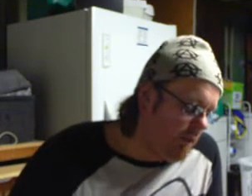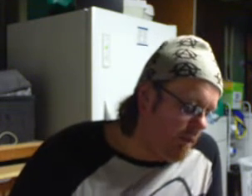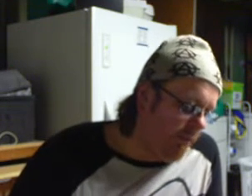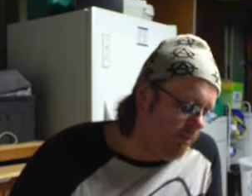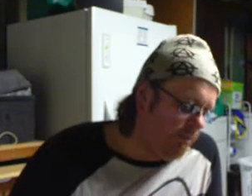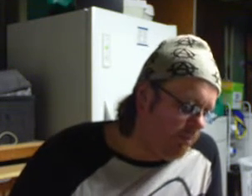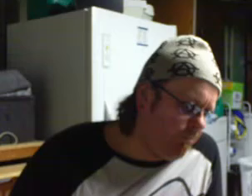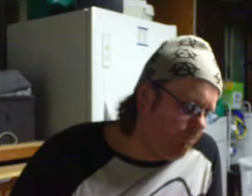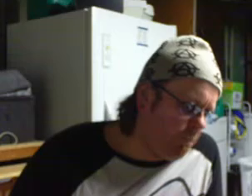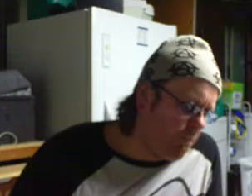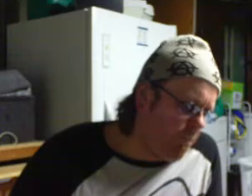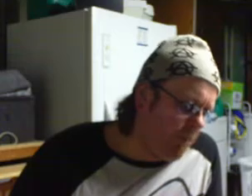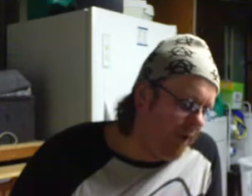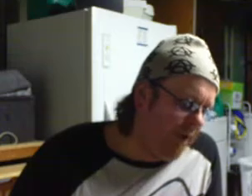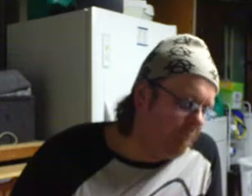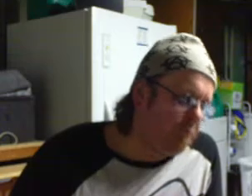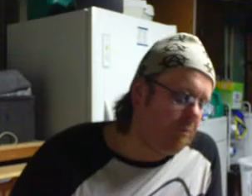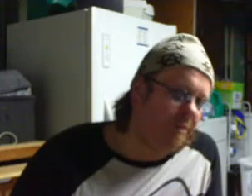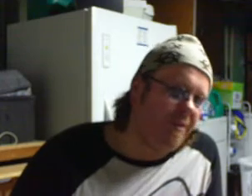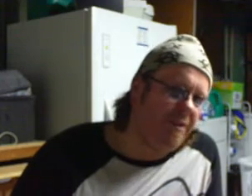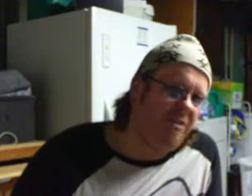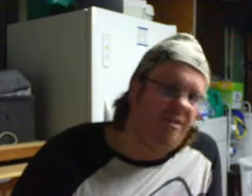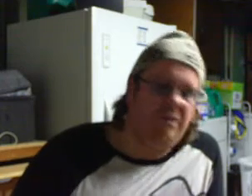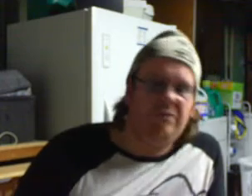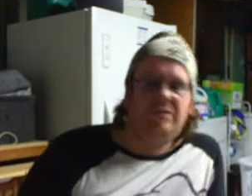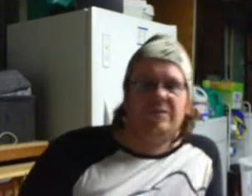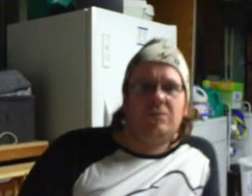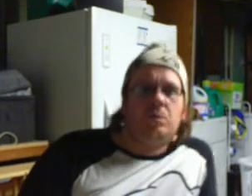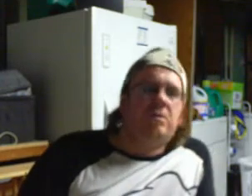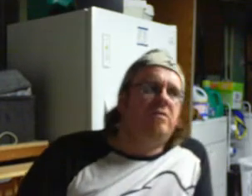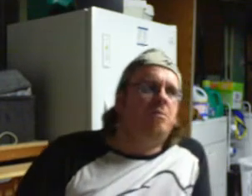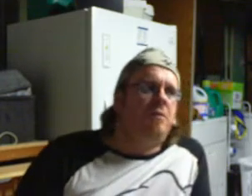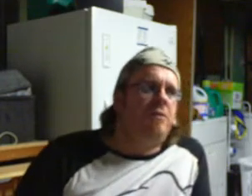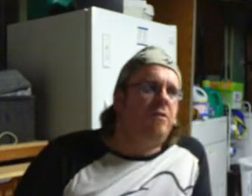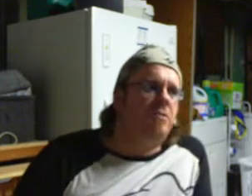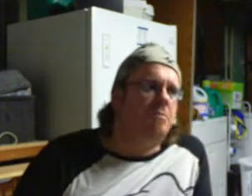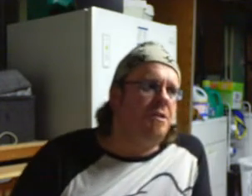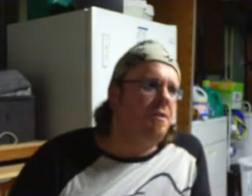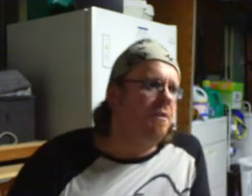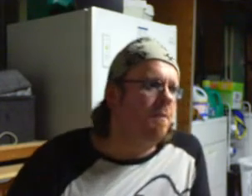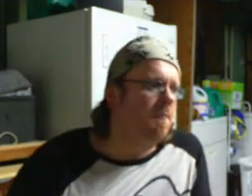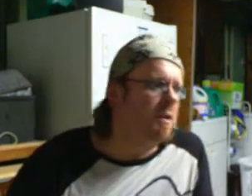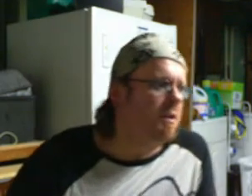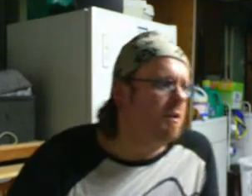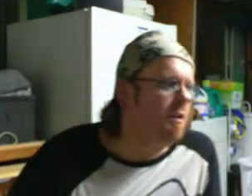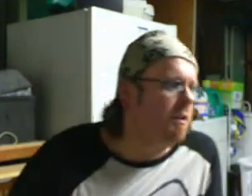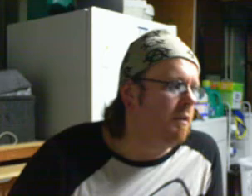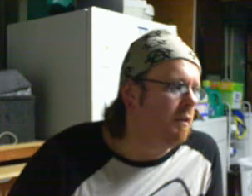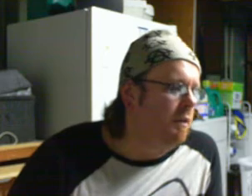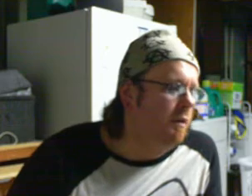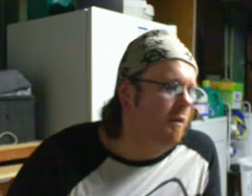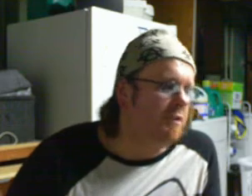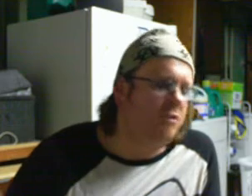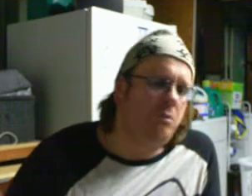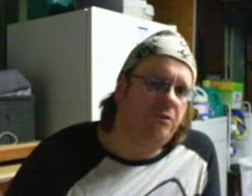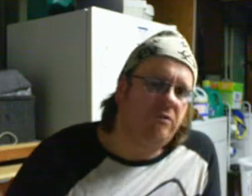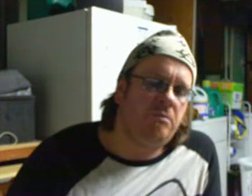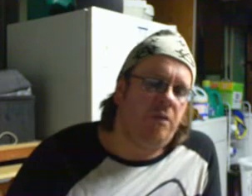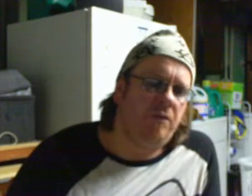And what we have to realize is that the wisdom of Solomon is the wisdom of